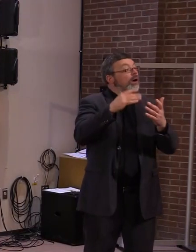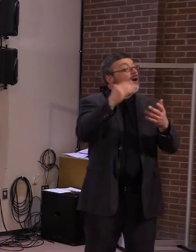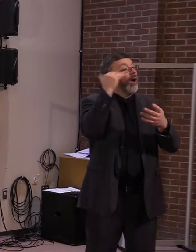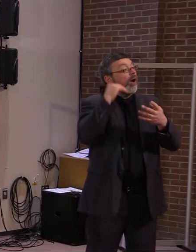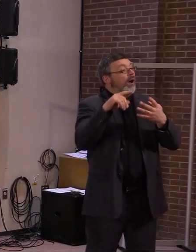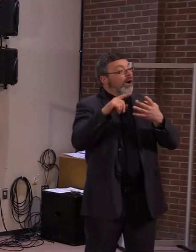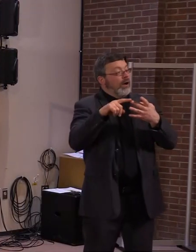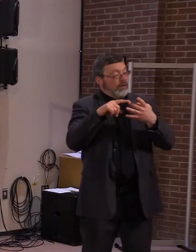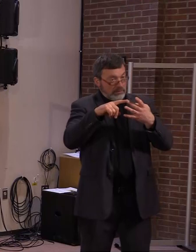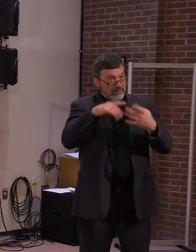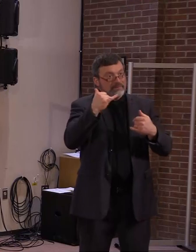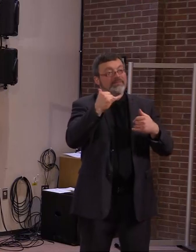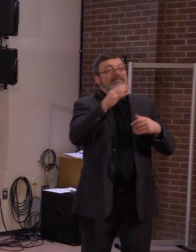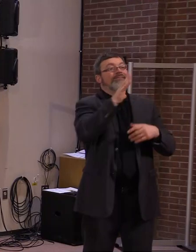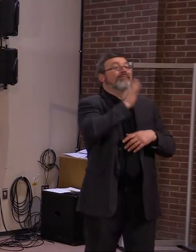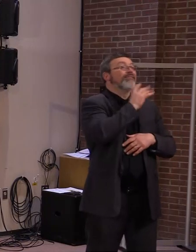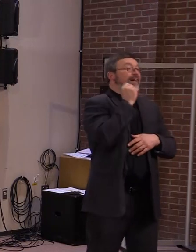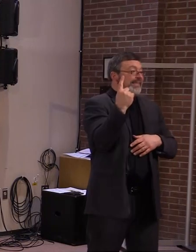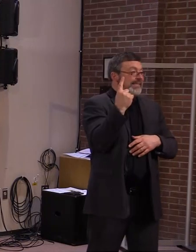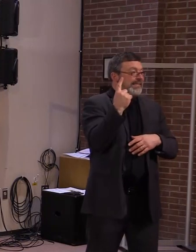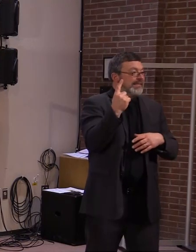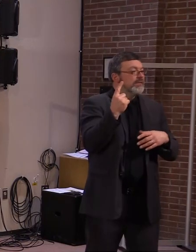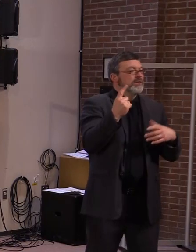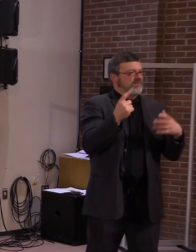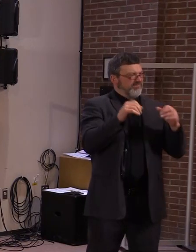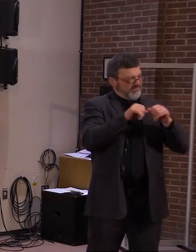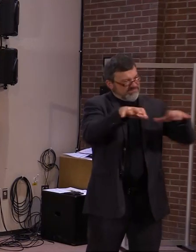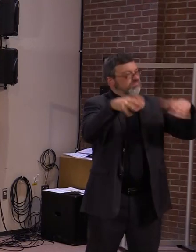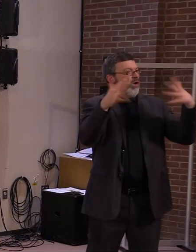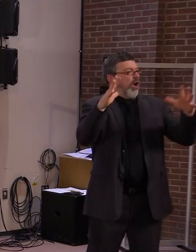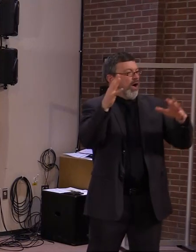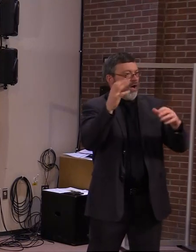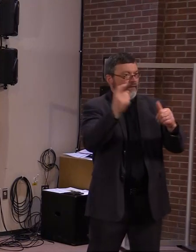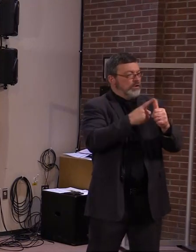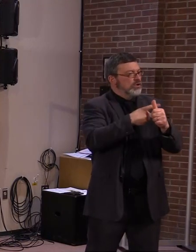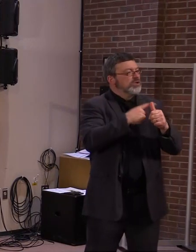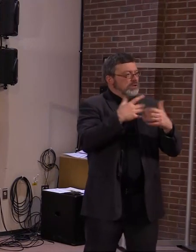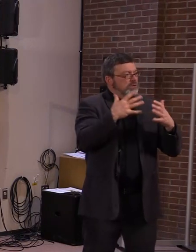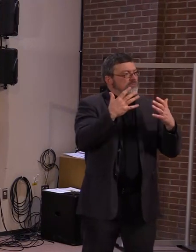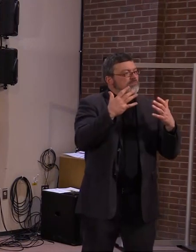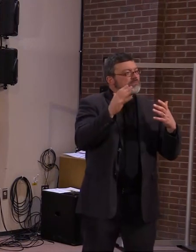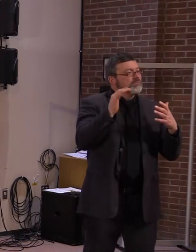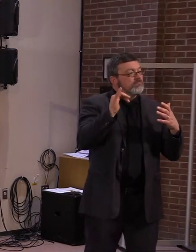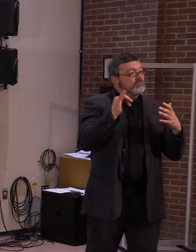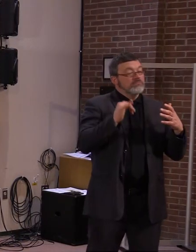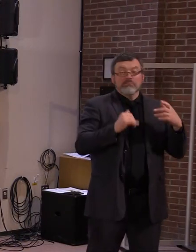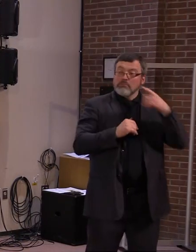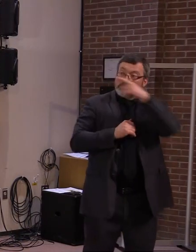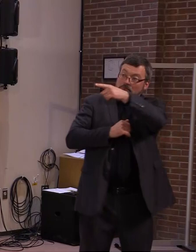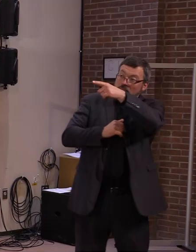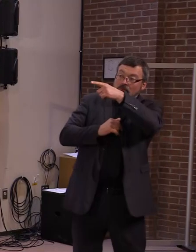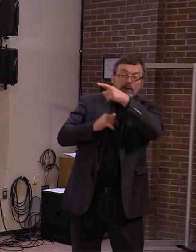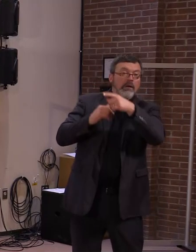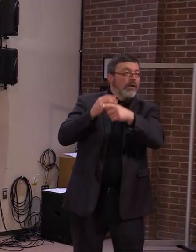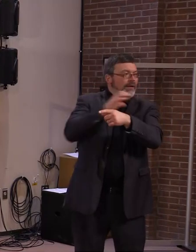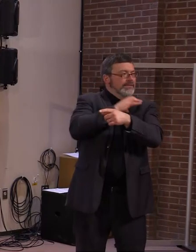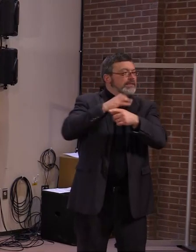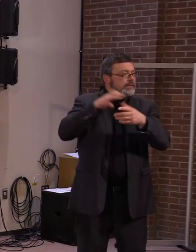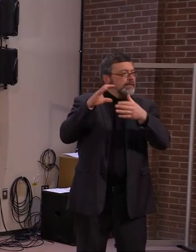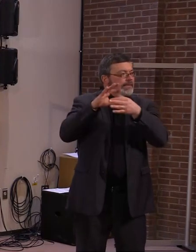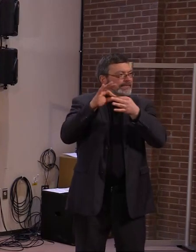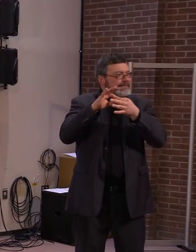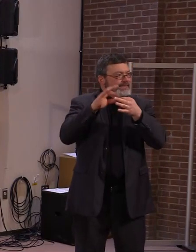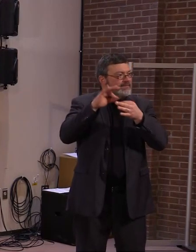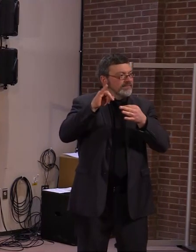they have an appointment to get their shot. As Commissioner Pichek pointed out, that's just over 47% of all